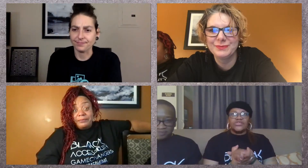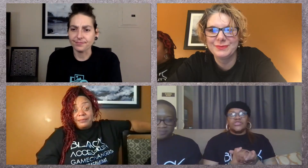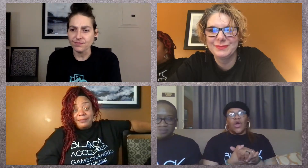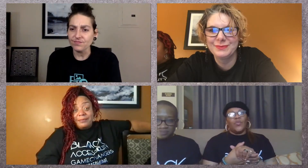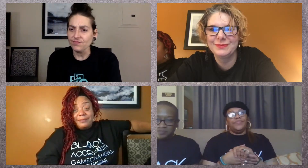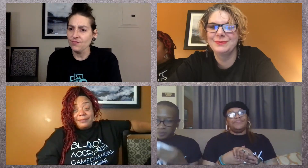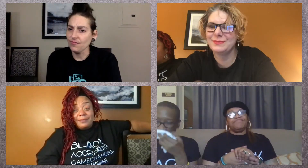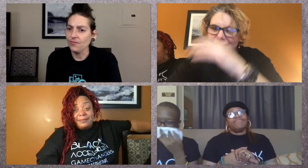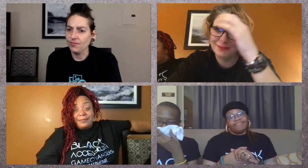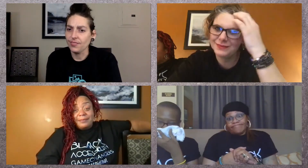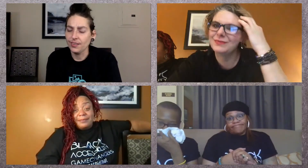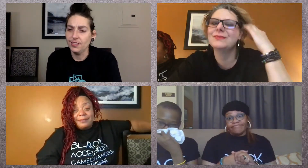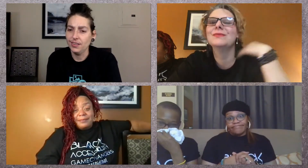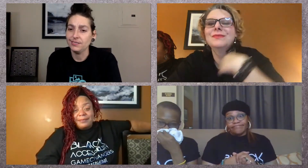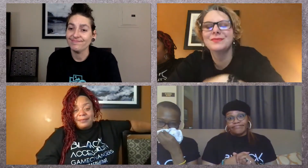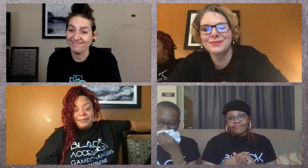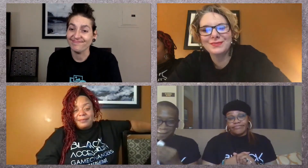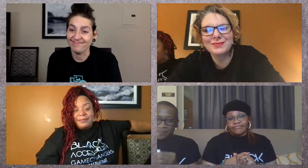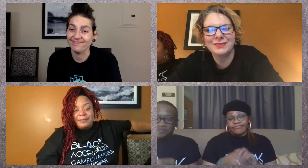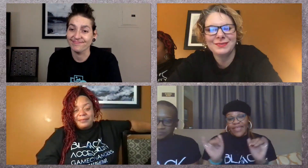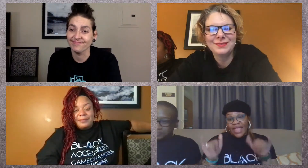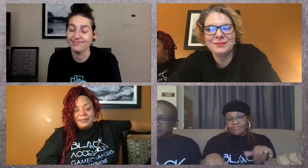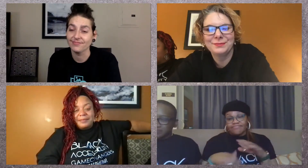Yeah, I'm very structured that way.